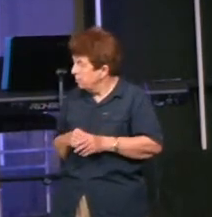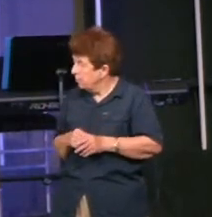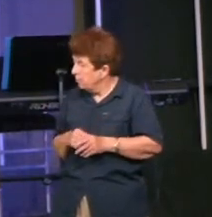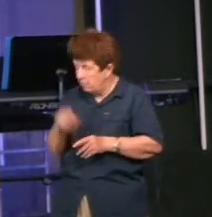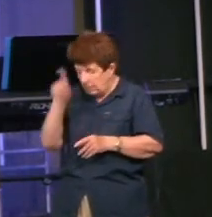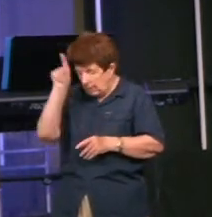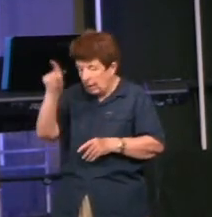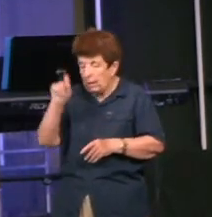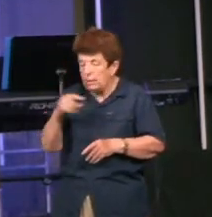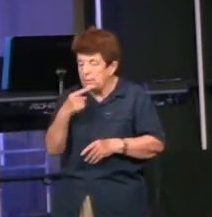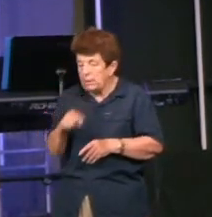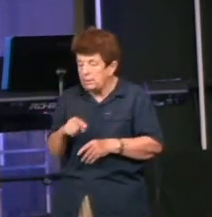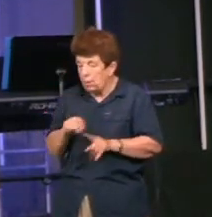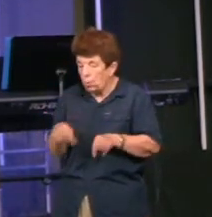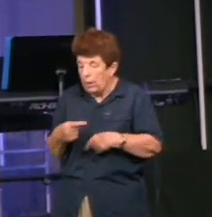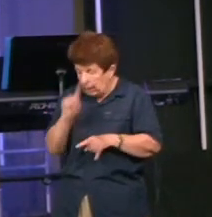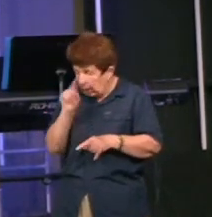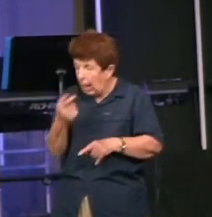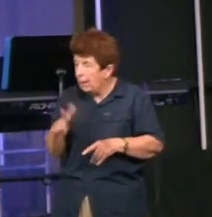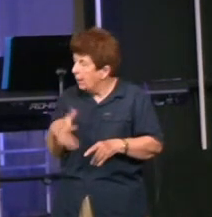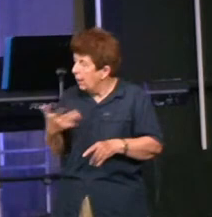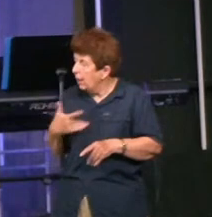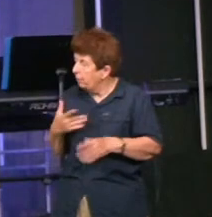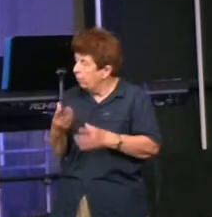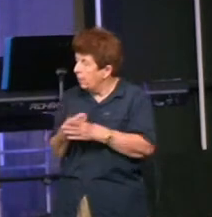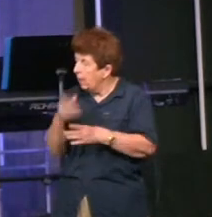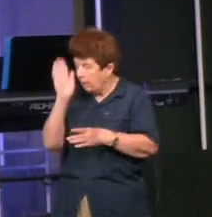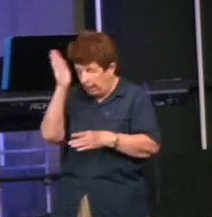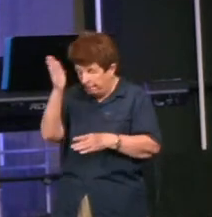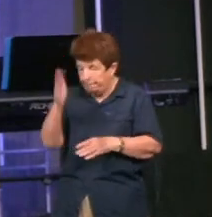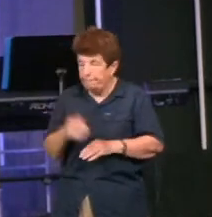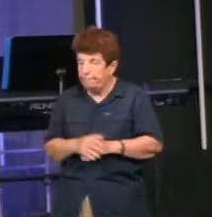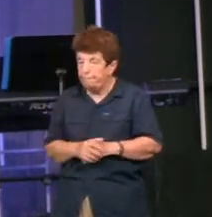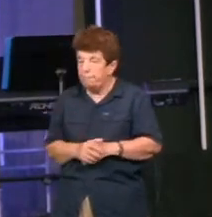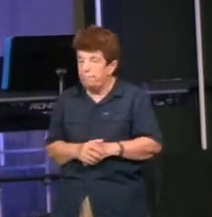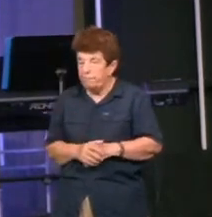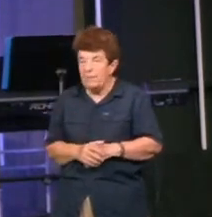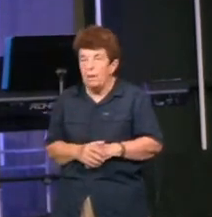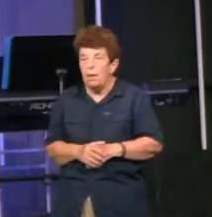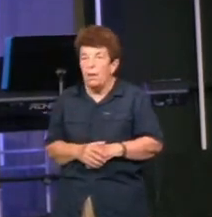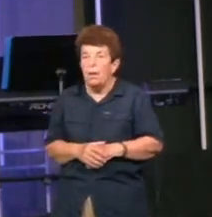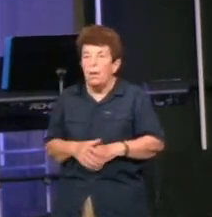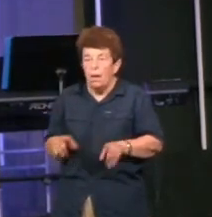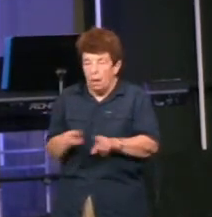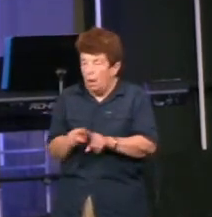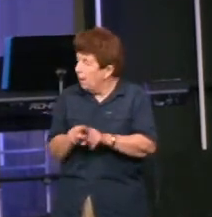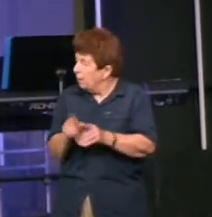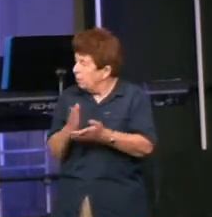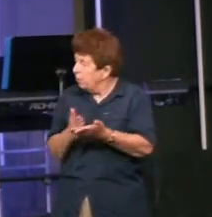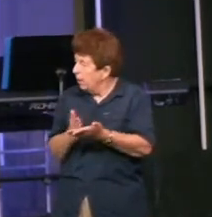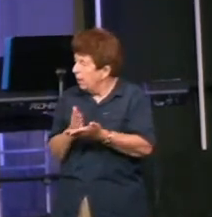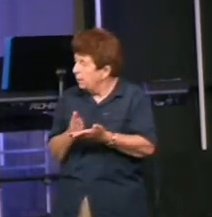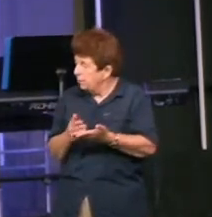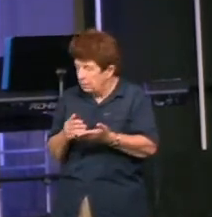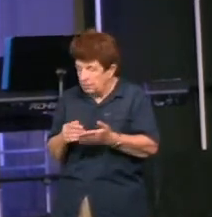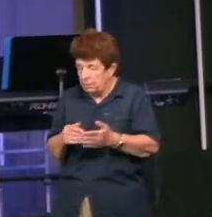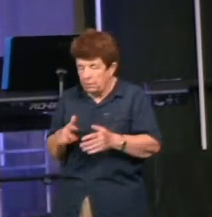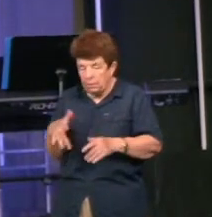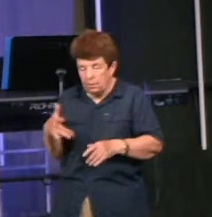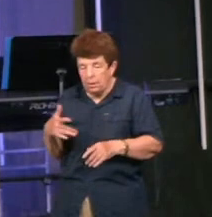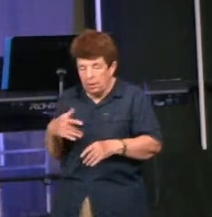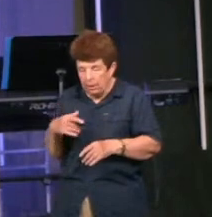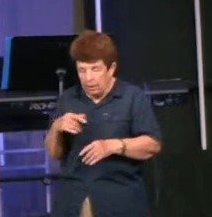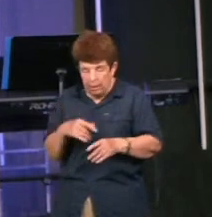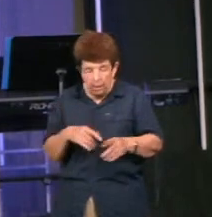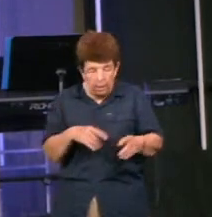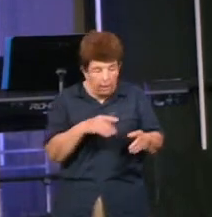And he says that we cannot live without him. Just like bread, just like food in our lives, when